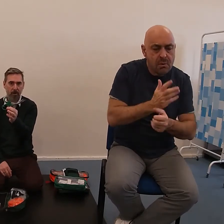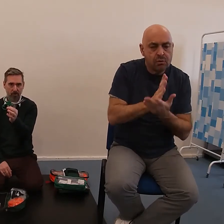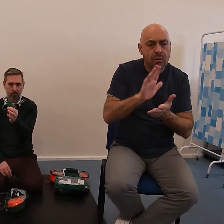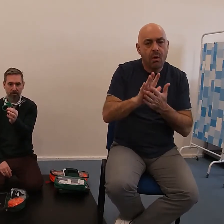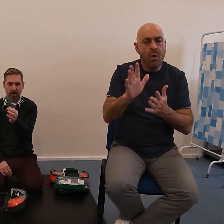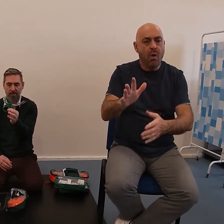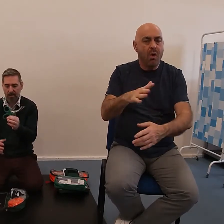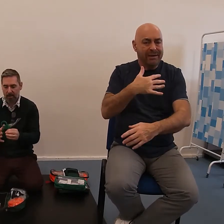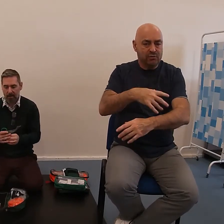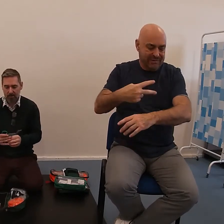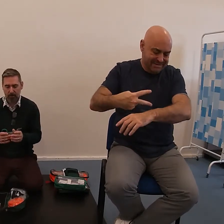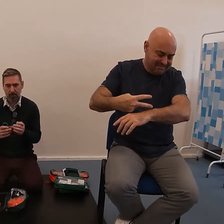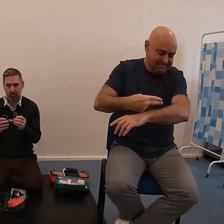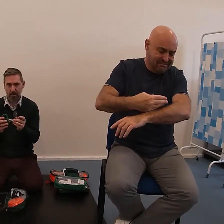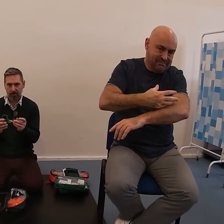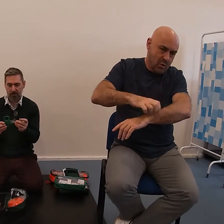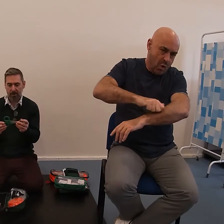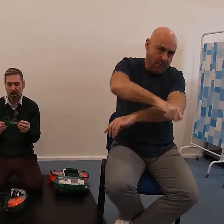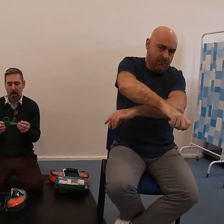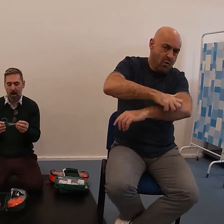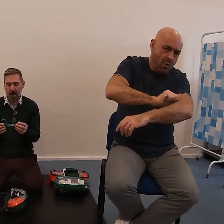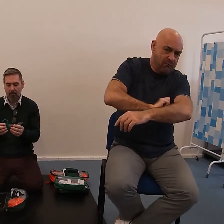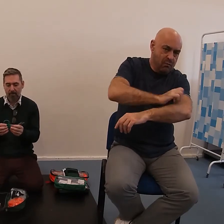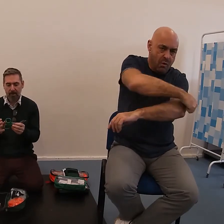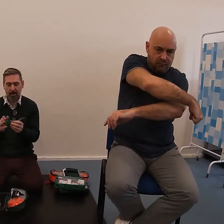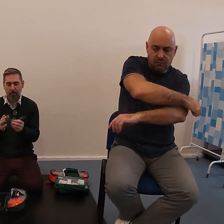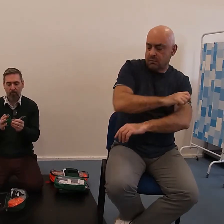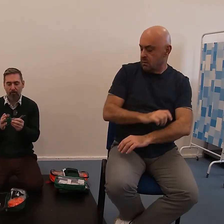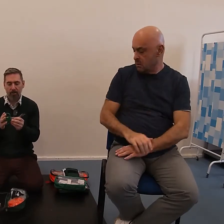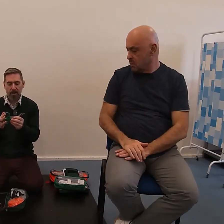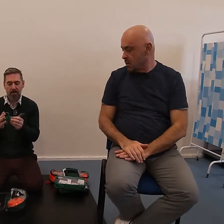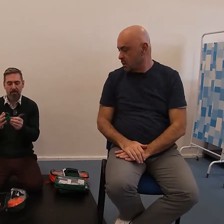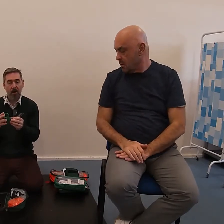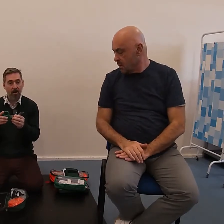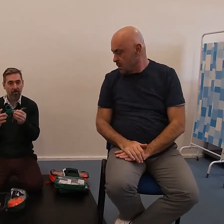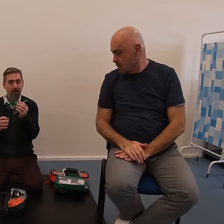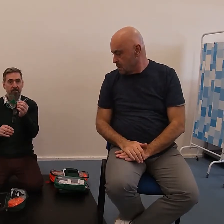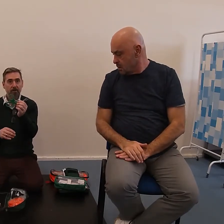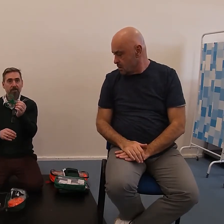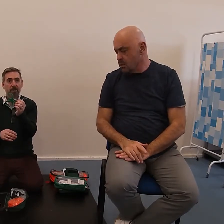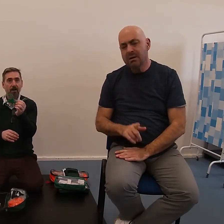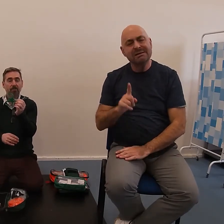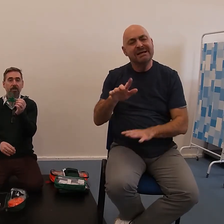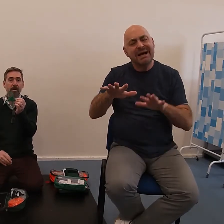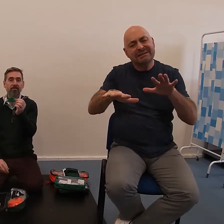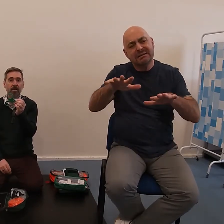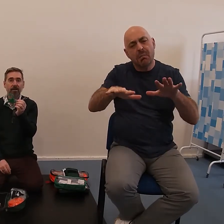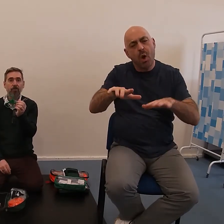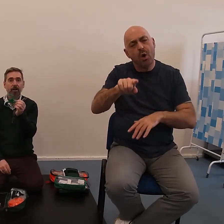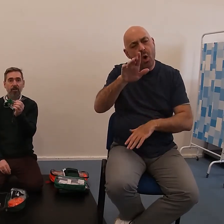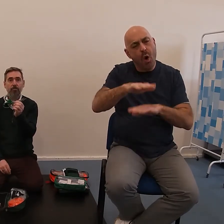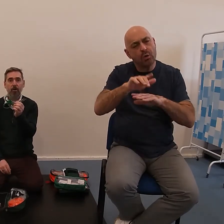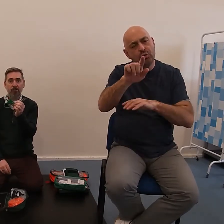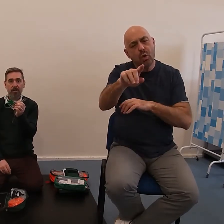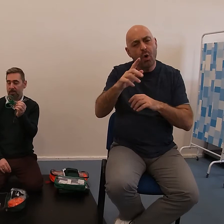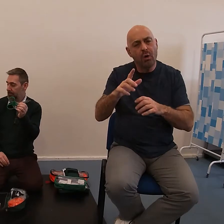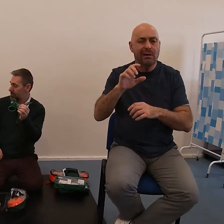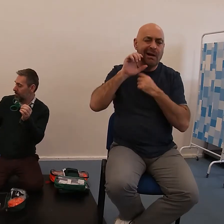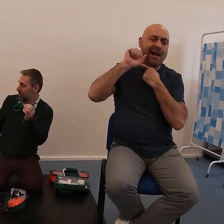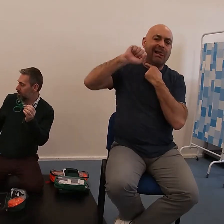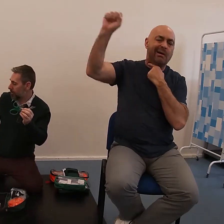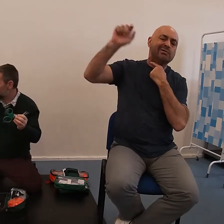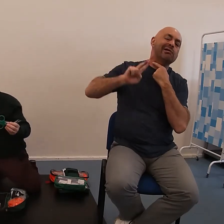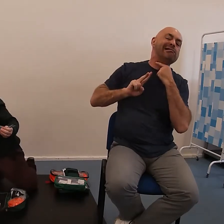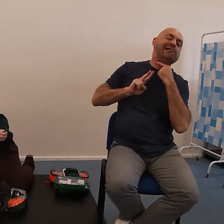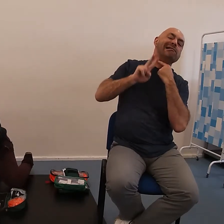need to expose to assess. So we've got some cutters. Now, these are very similar to cutters that you may find in your ligature boxes.